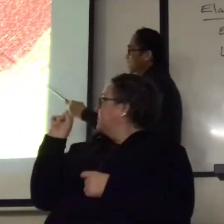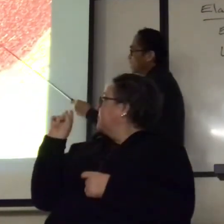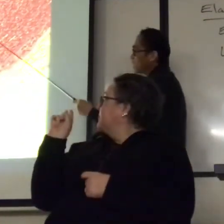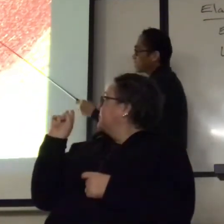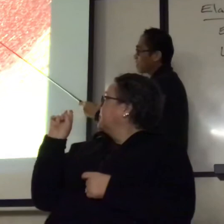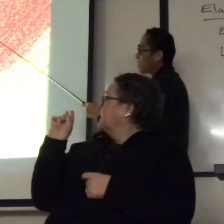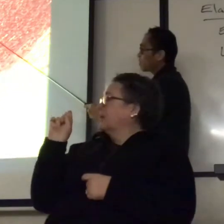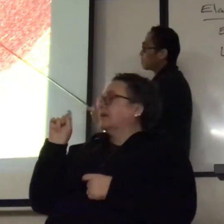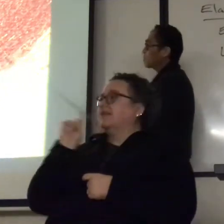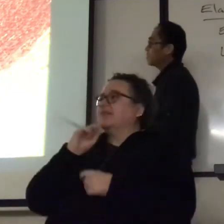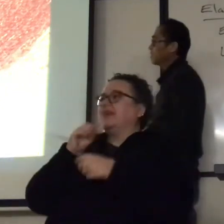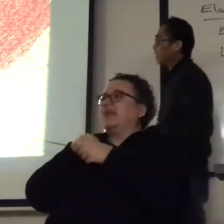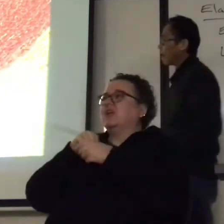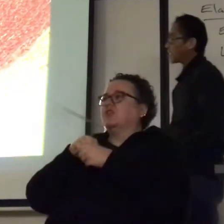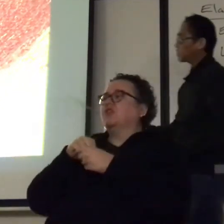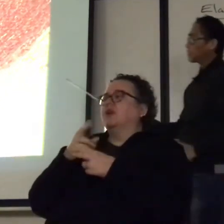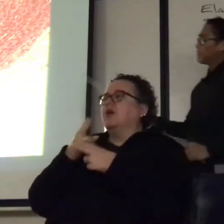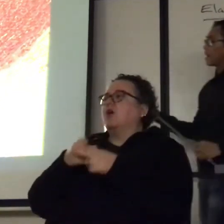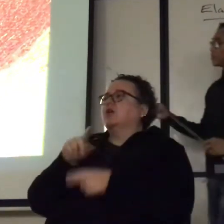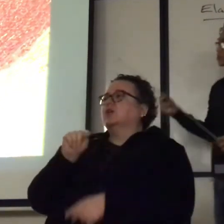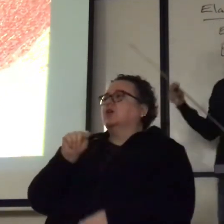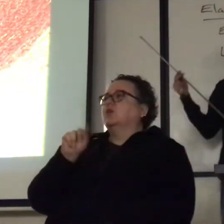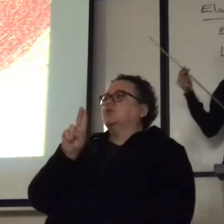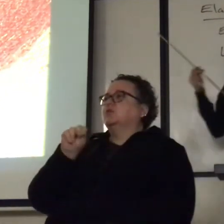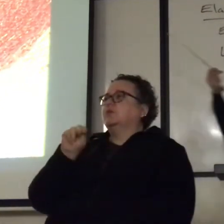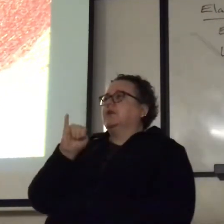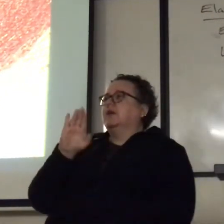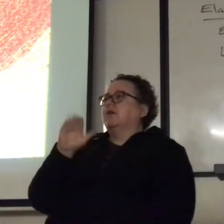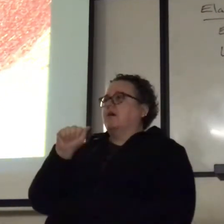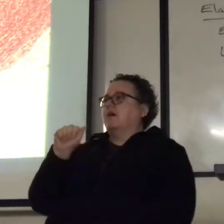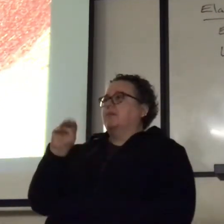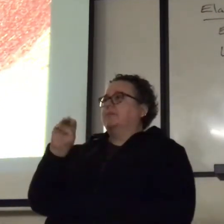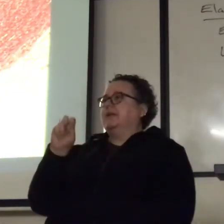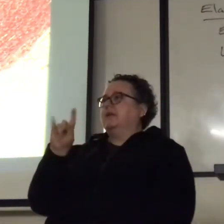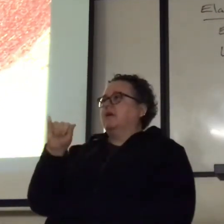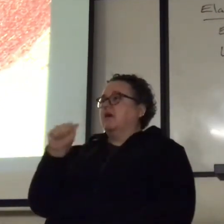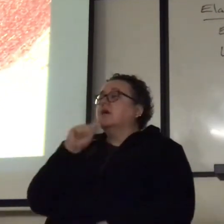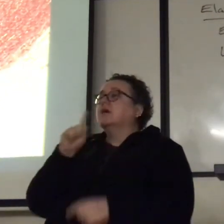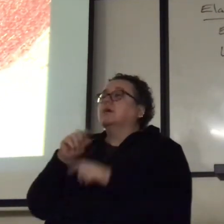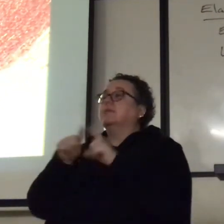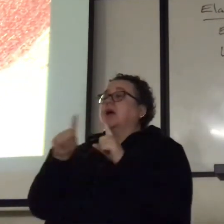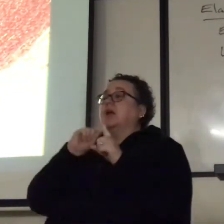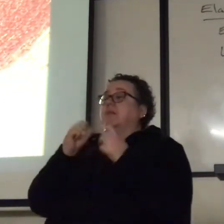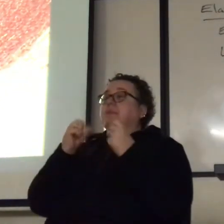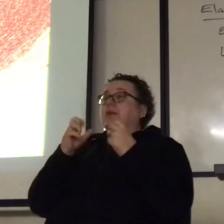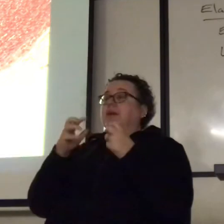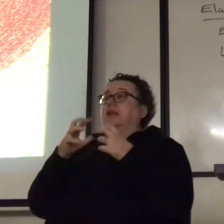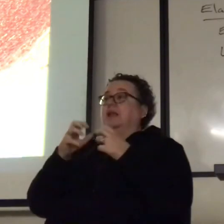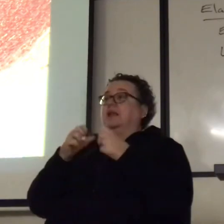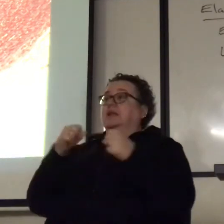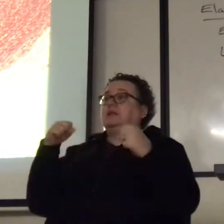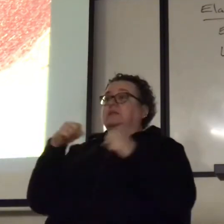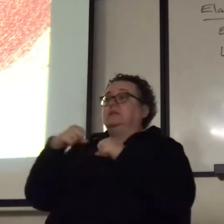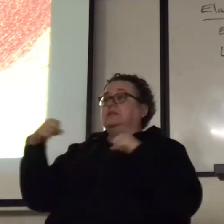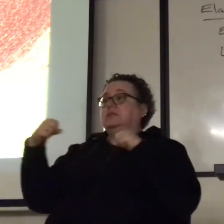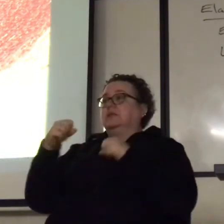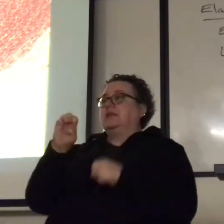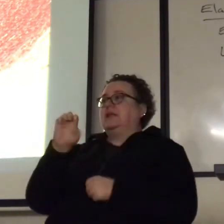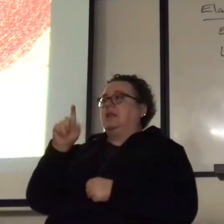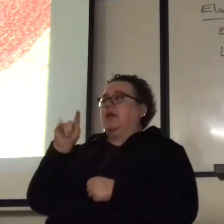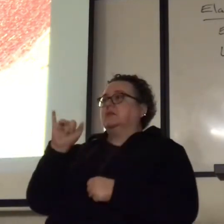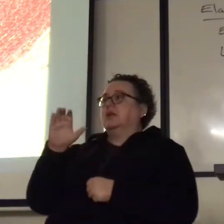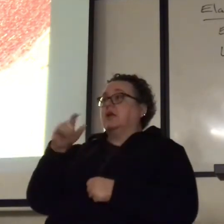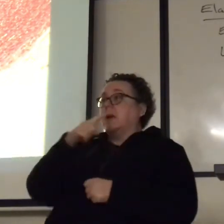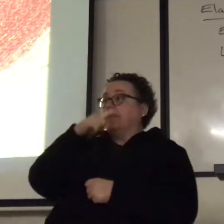media. It has a lot of elastic fibers. But wherever you see the blackish tissue